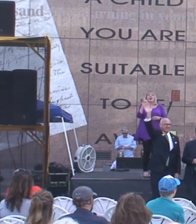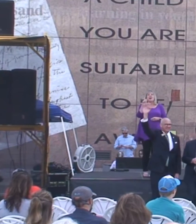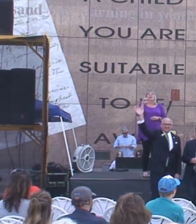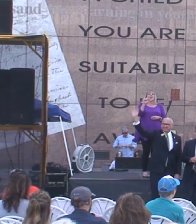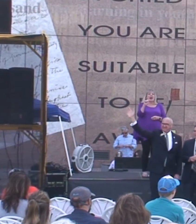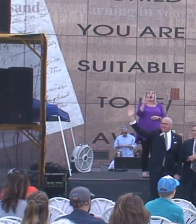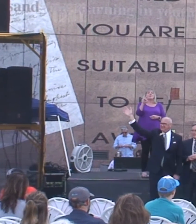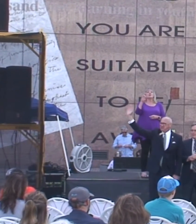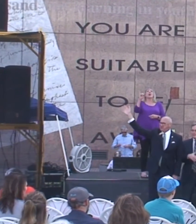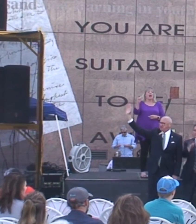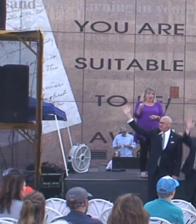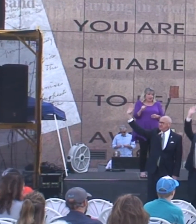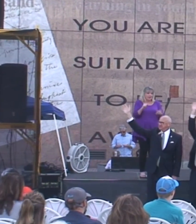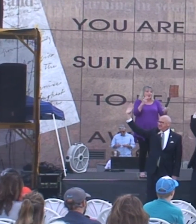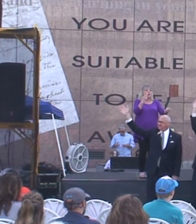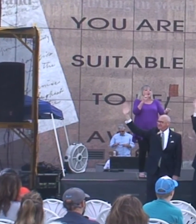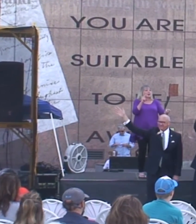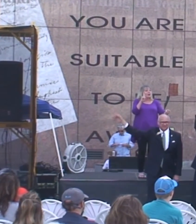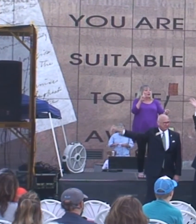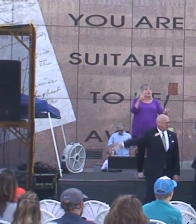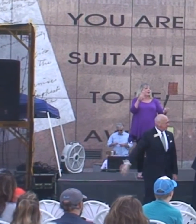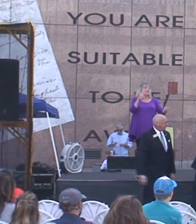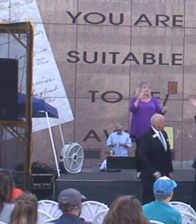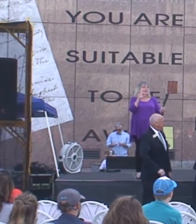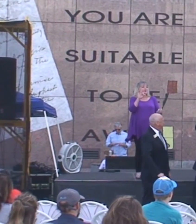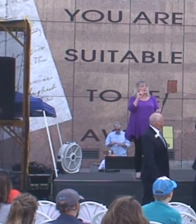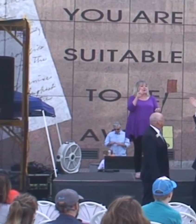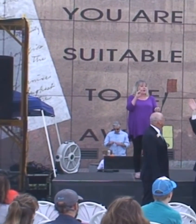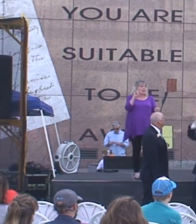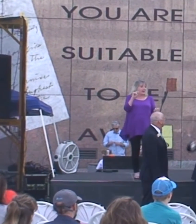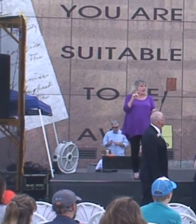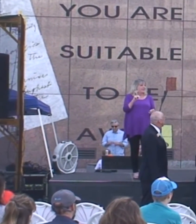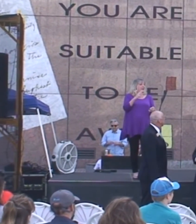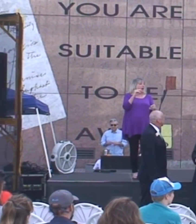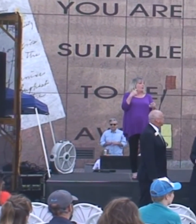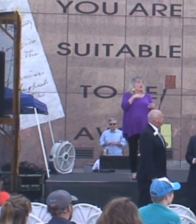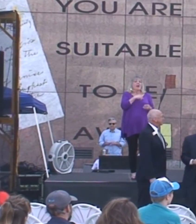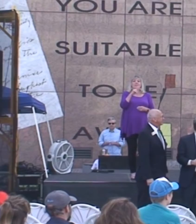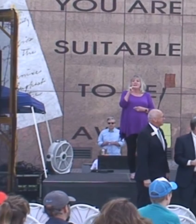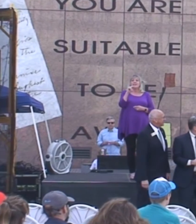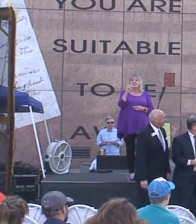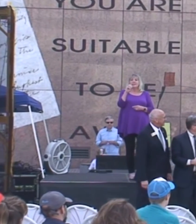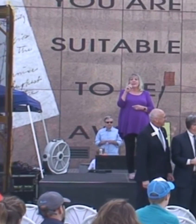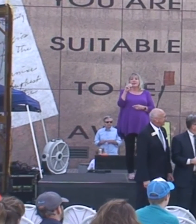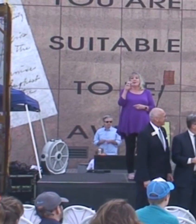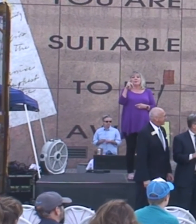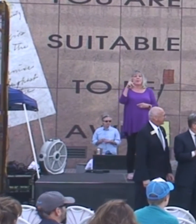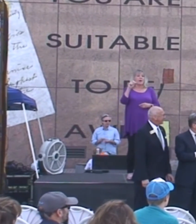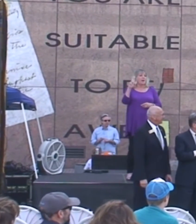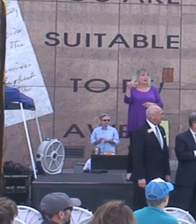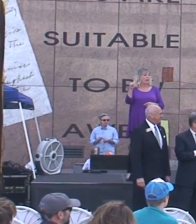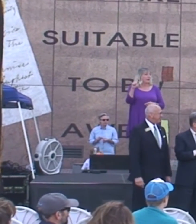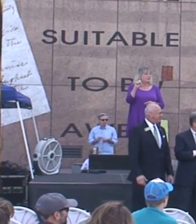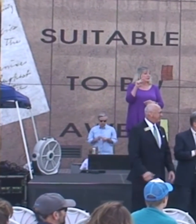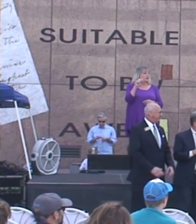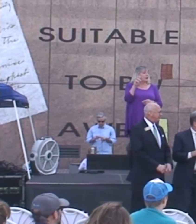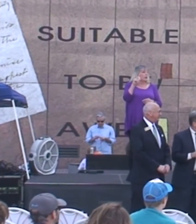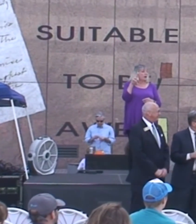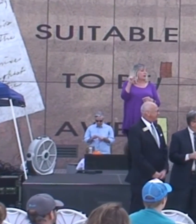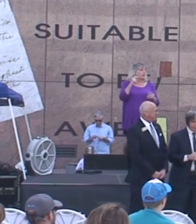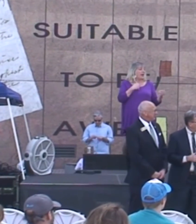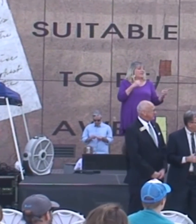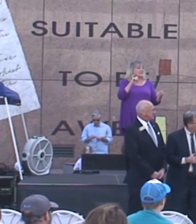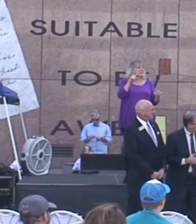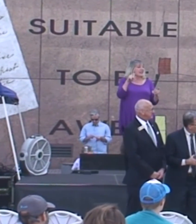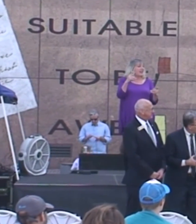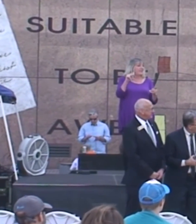Calabria and Herb Portman, and we have Nicole Stewart, we have Steph Mandel